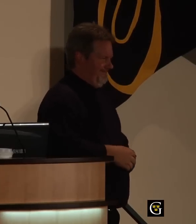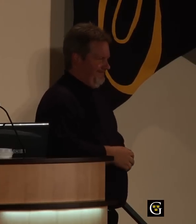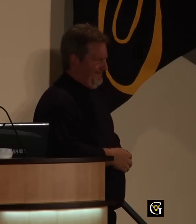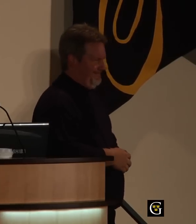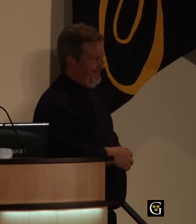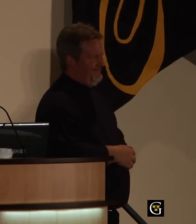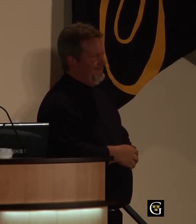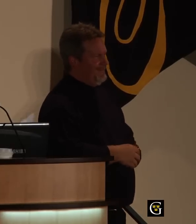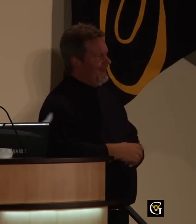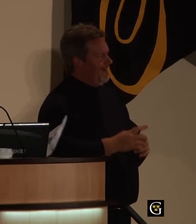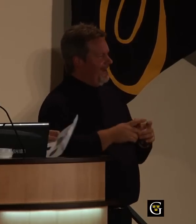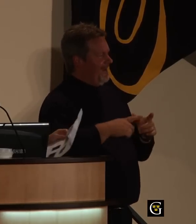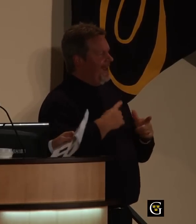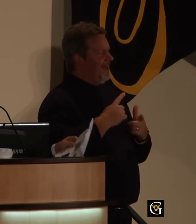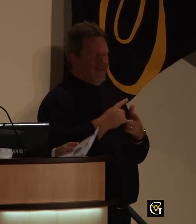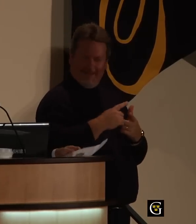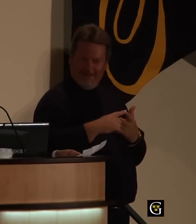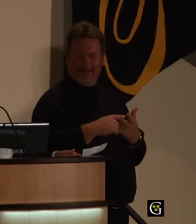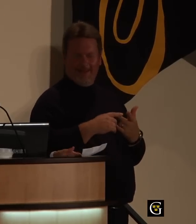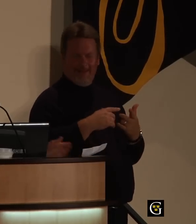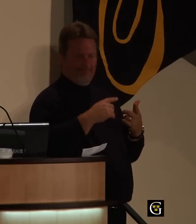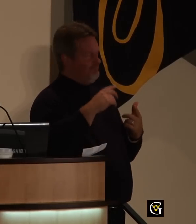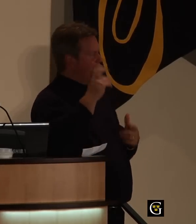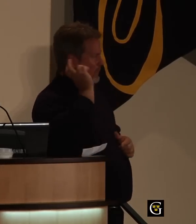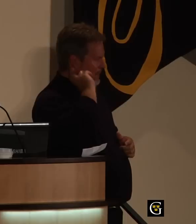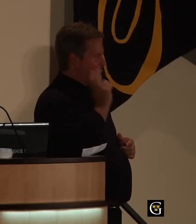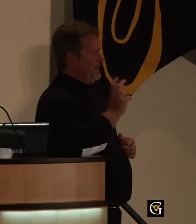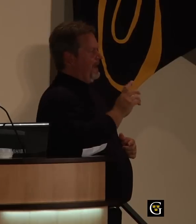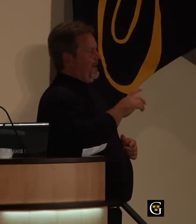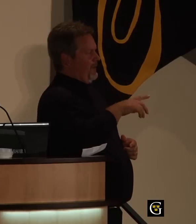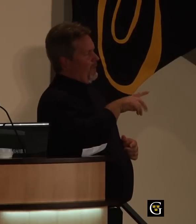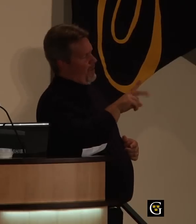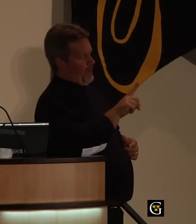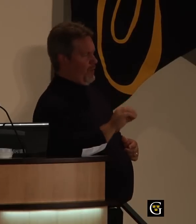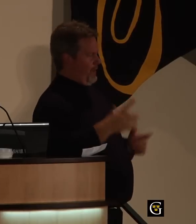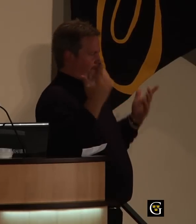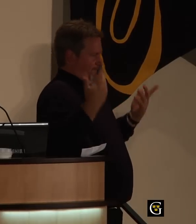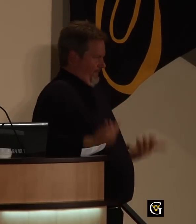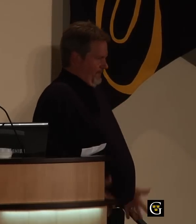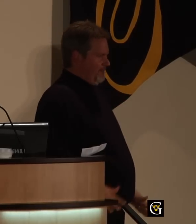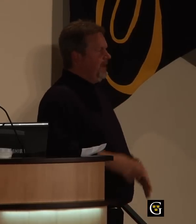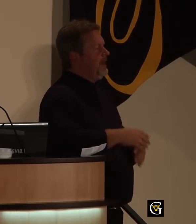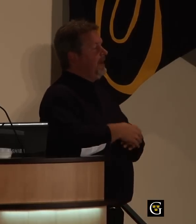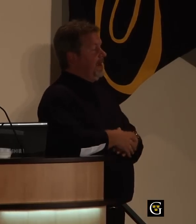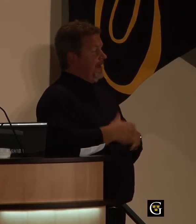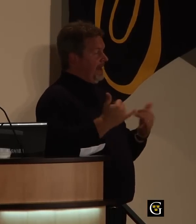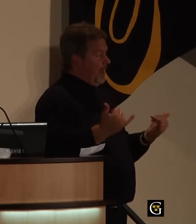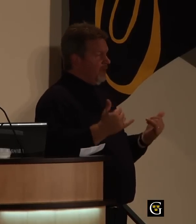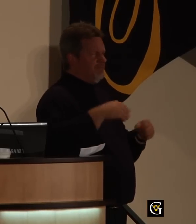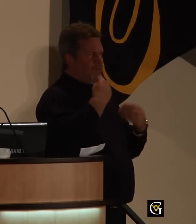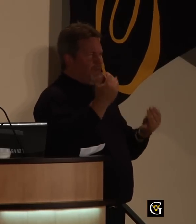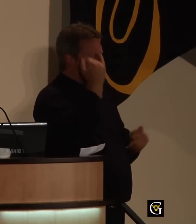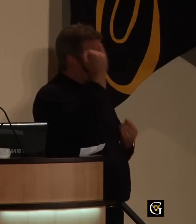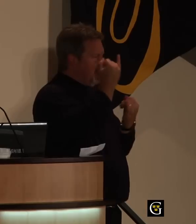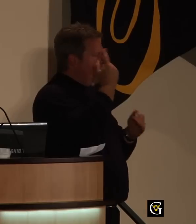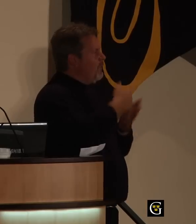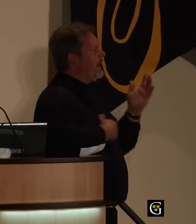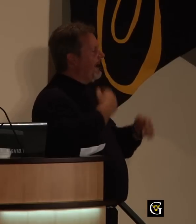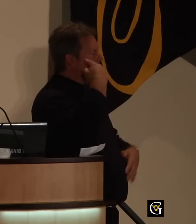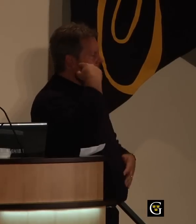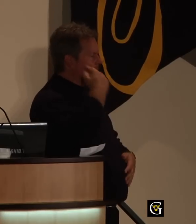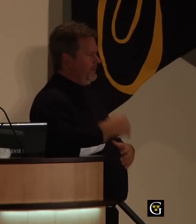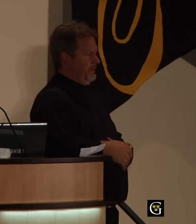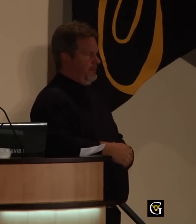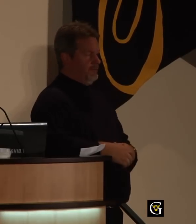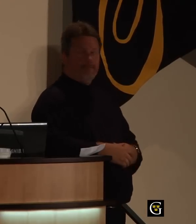So that is cochlear implant 101. Yeah, I want to try to give you some sense of what I hear. So in